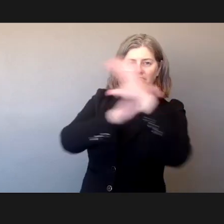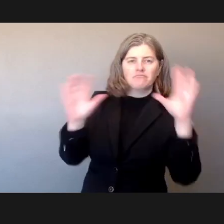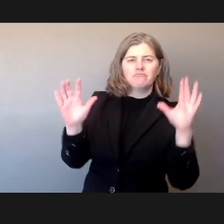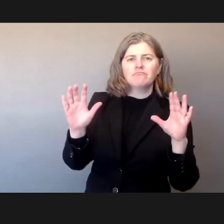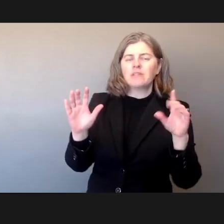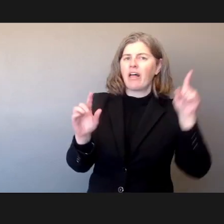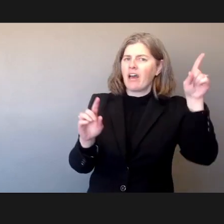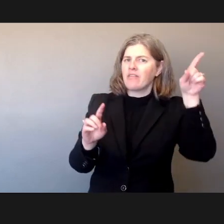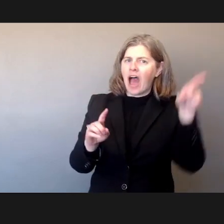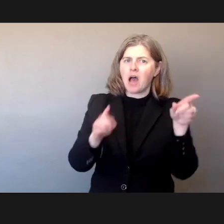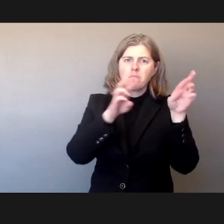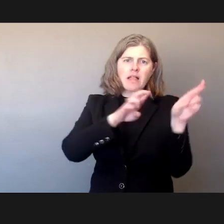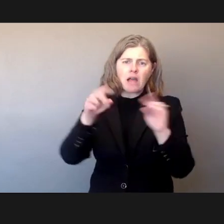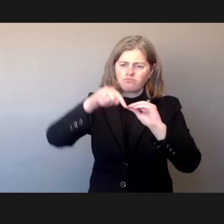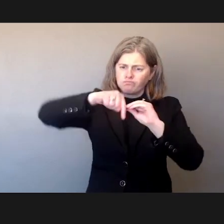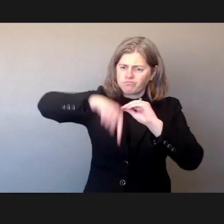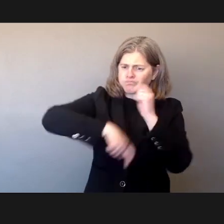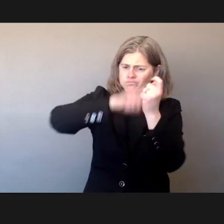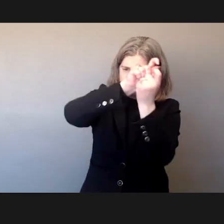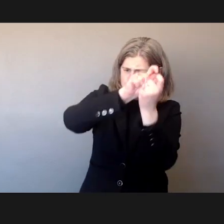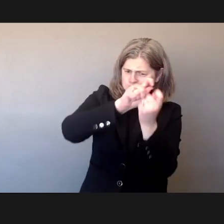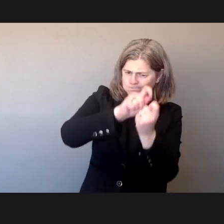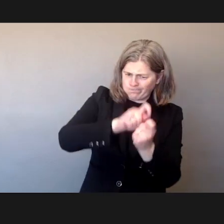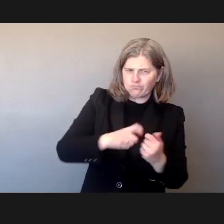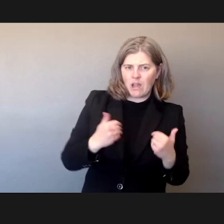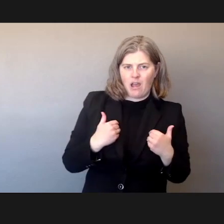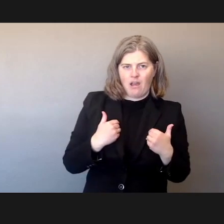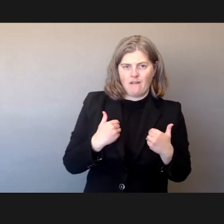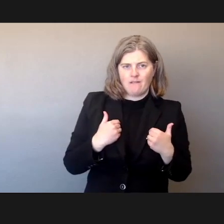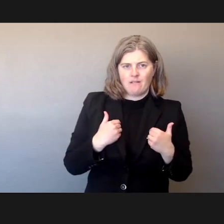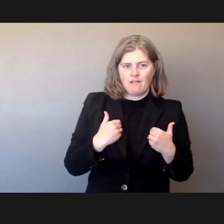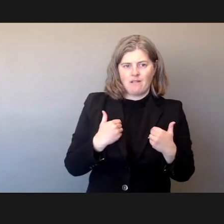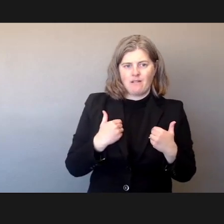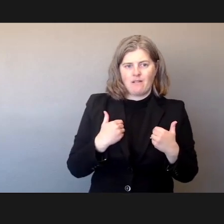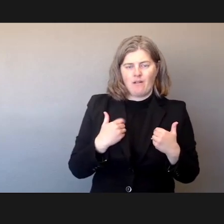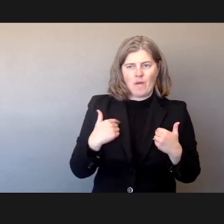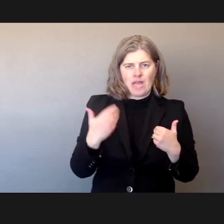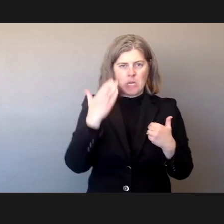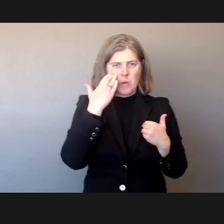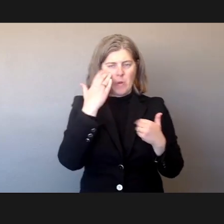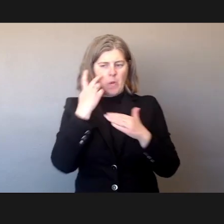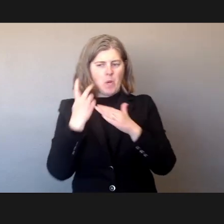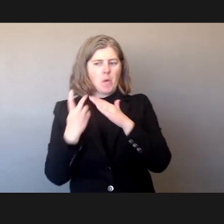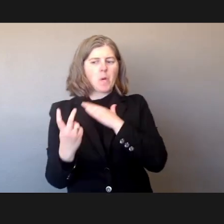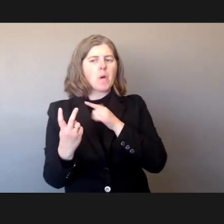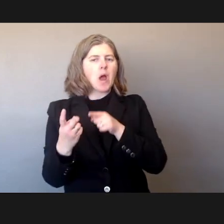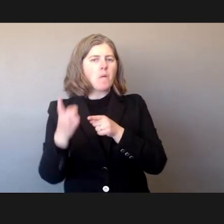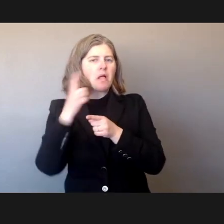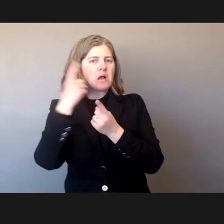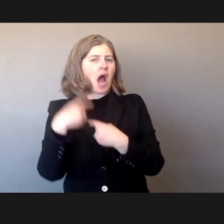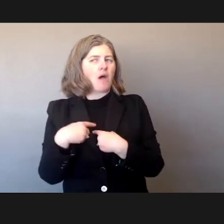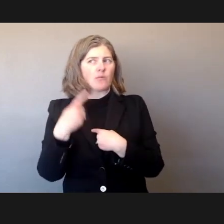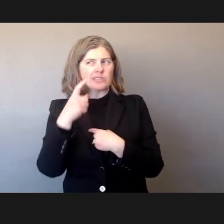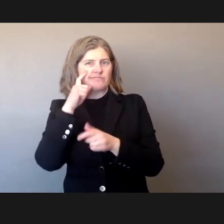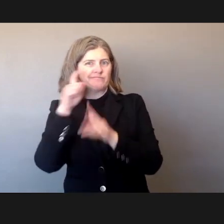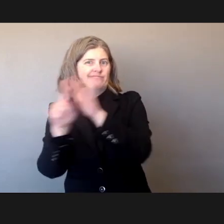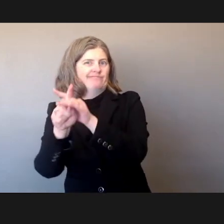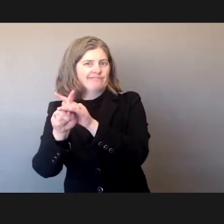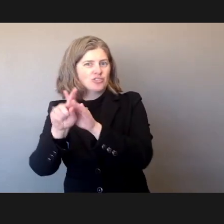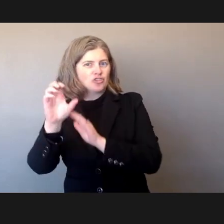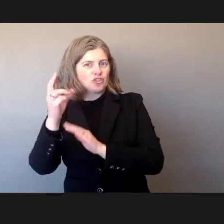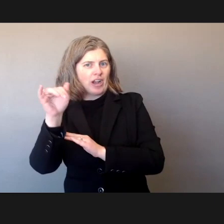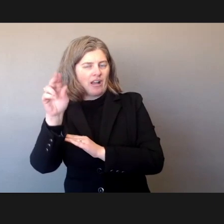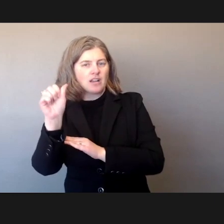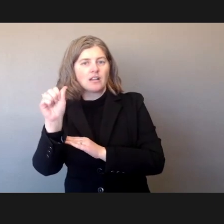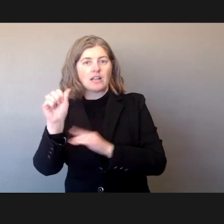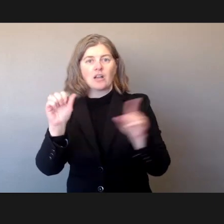very detailed plans. And so when we knew that the pandemic was coming, DOH people